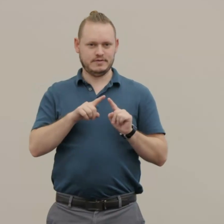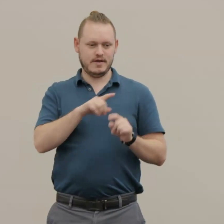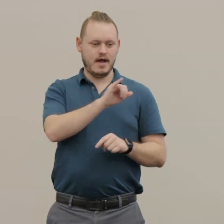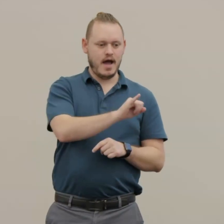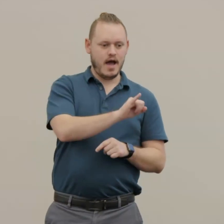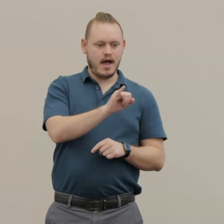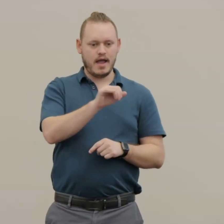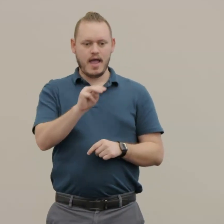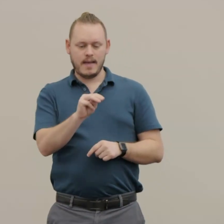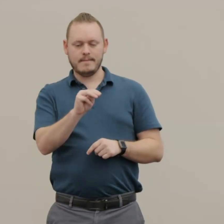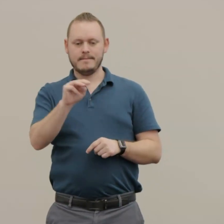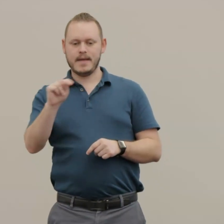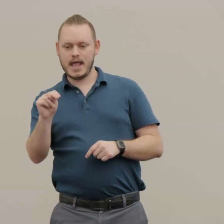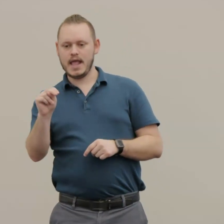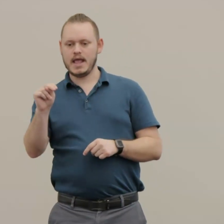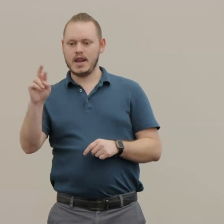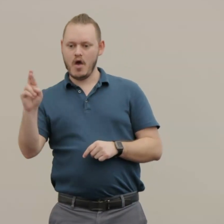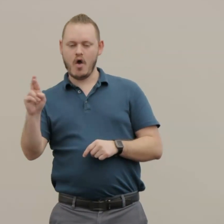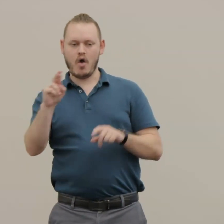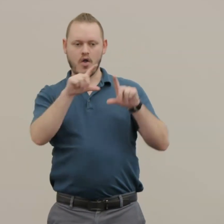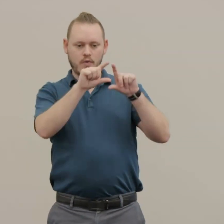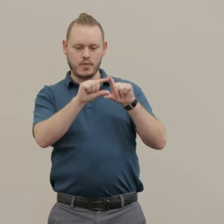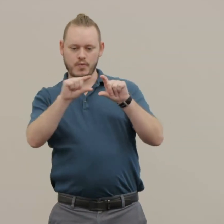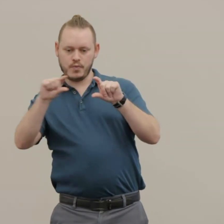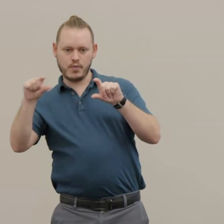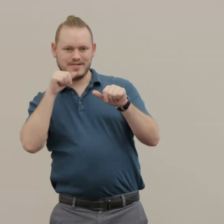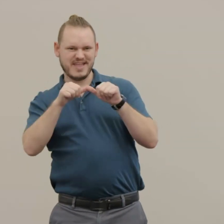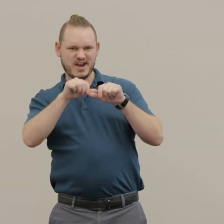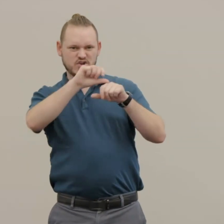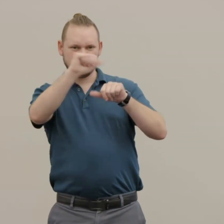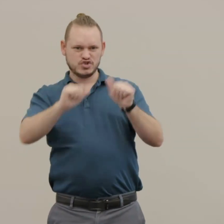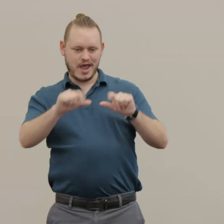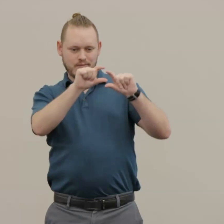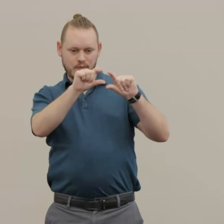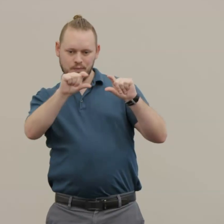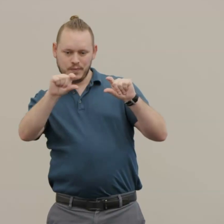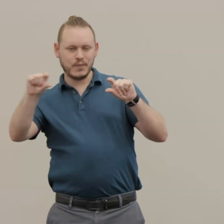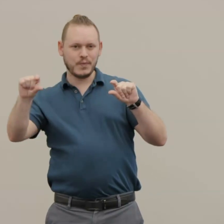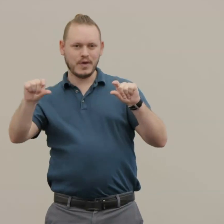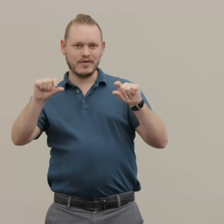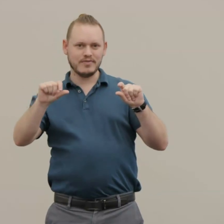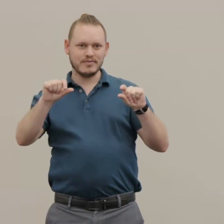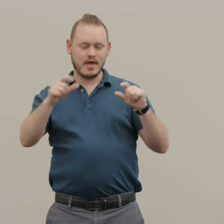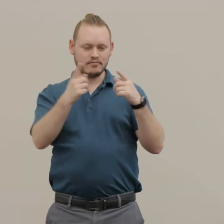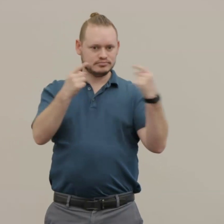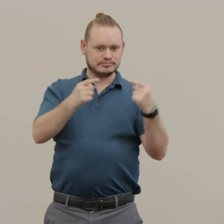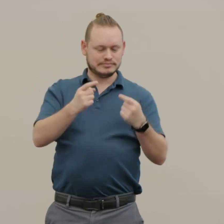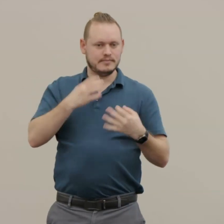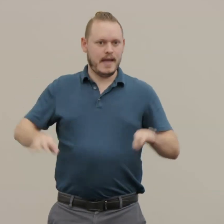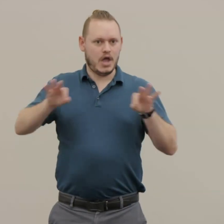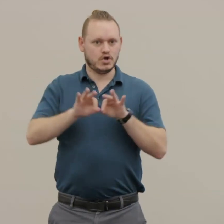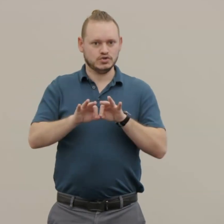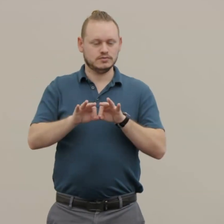an I or an M or an N or an R and so that content that contrast really matters when we're reading